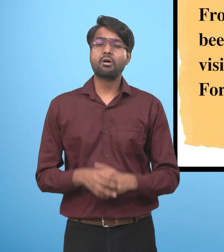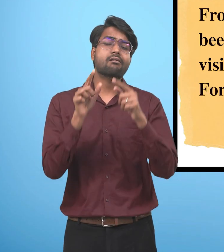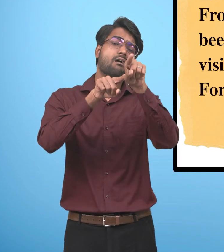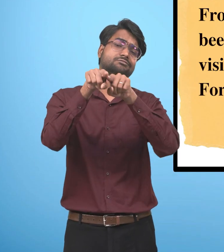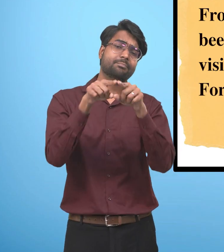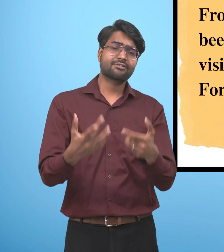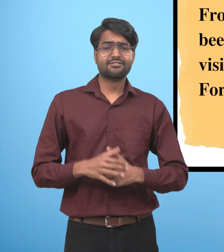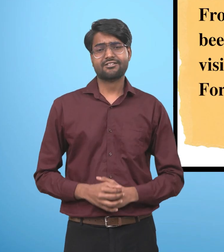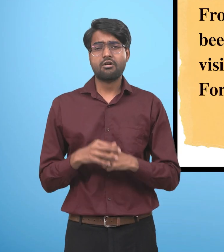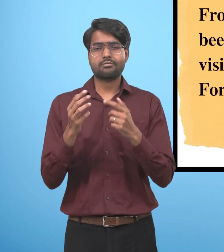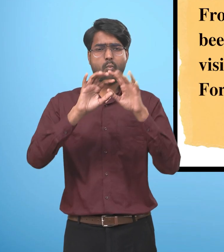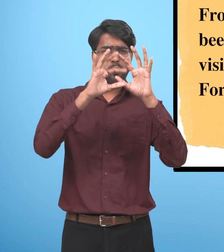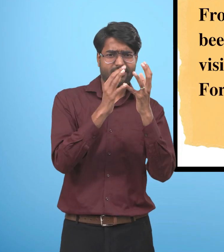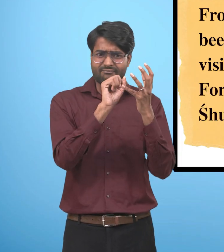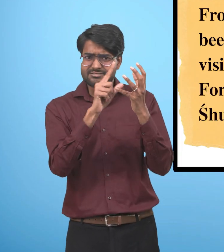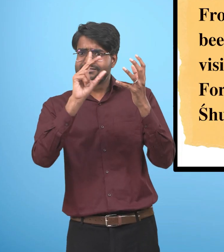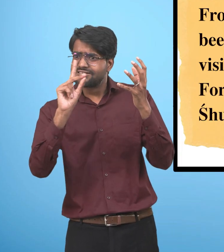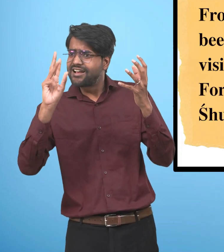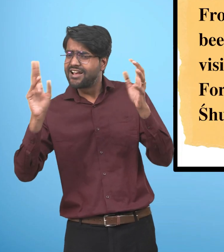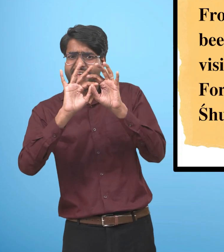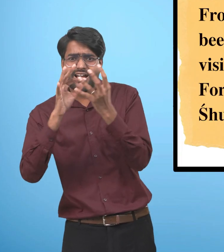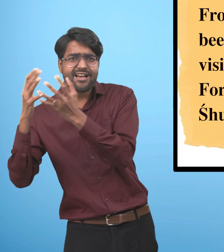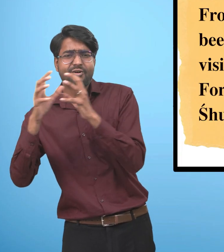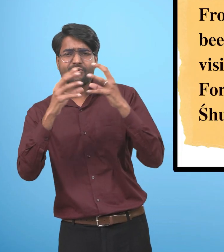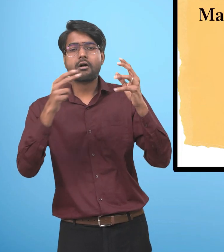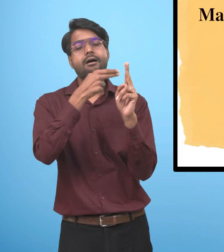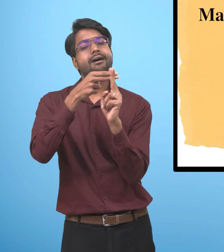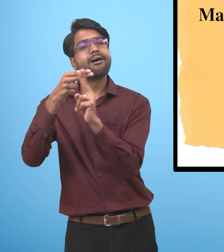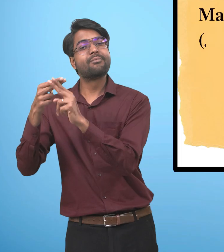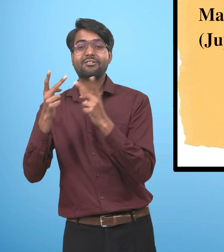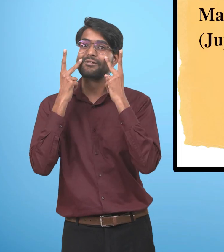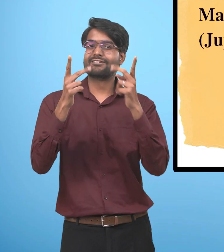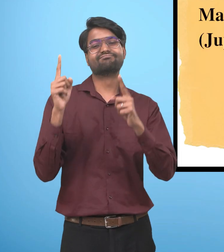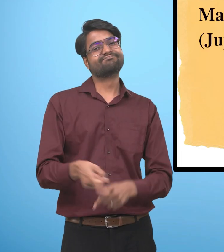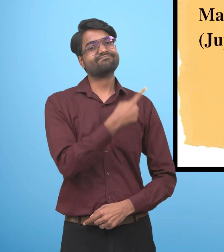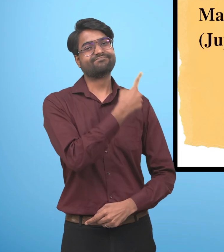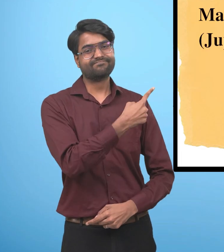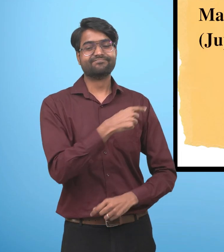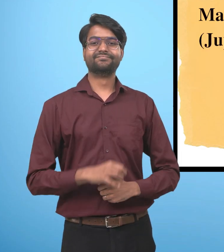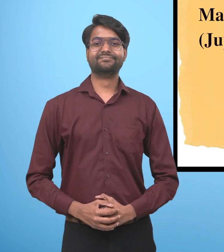For example, Mercury, Venus, Earth, Mars, Jupiter, Saturn.